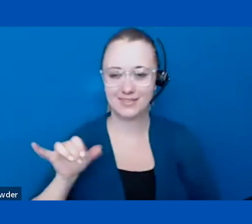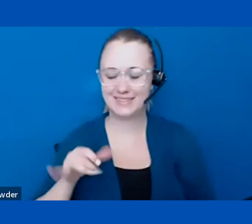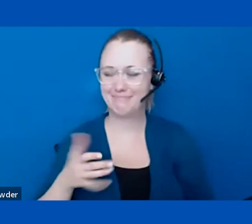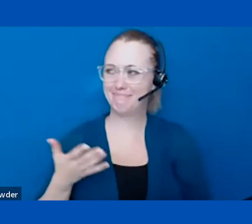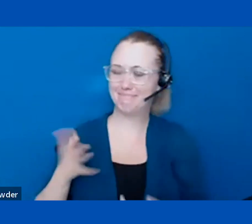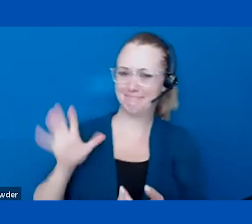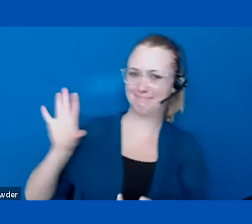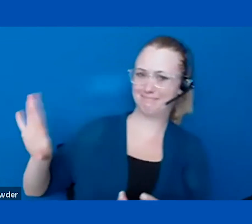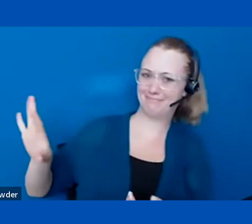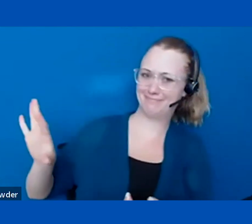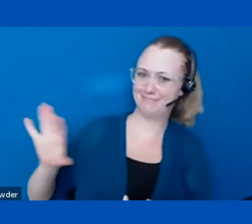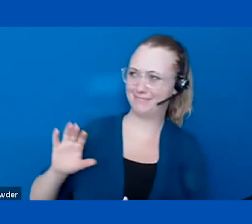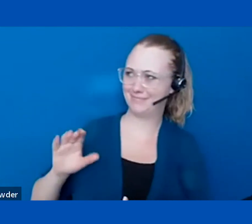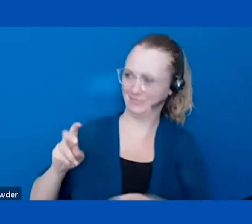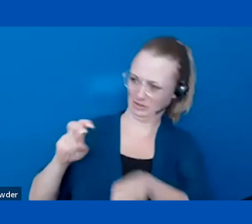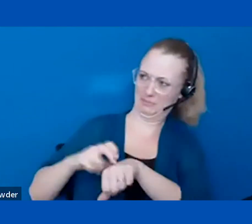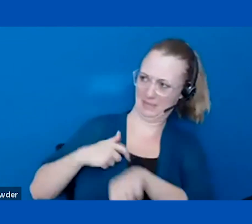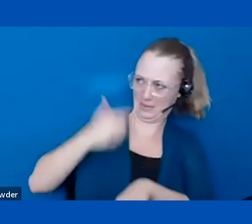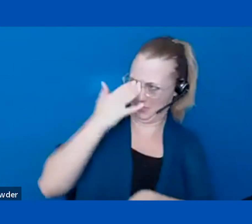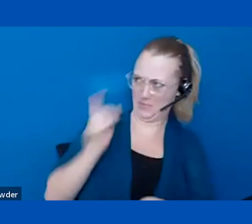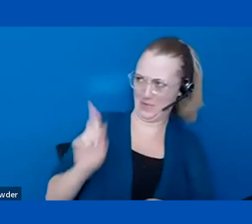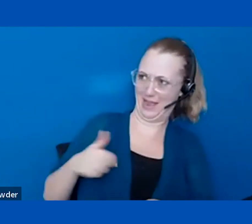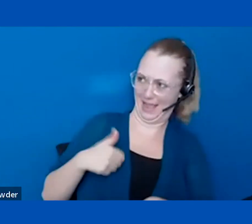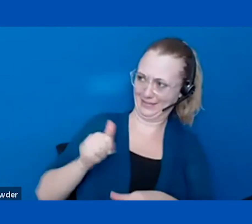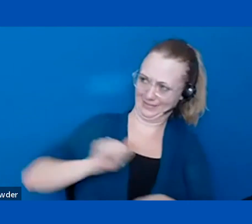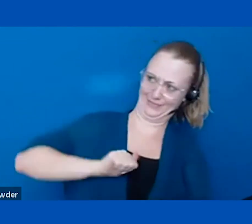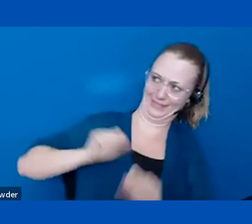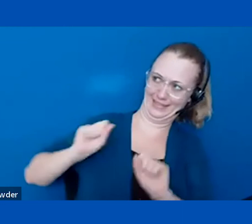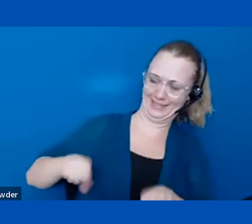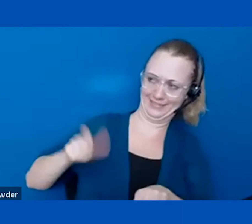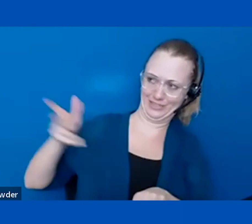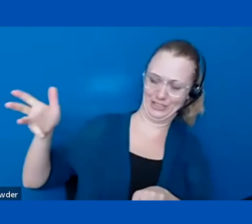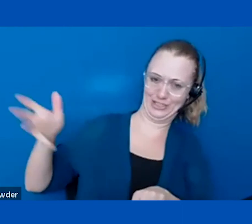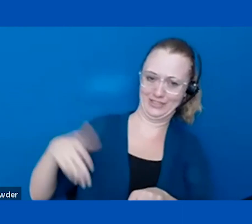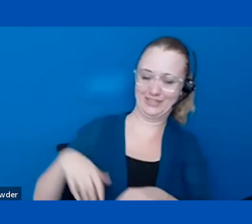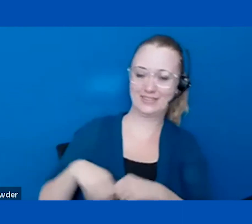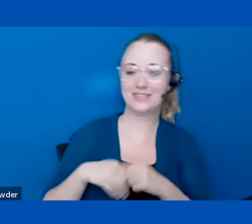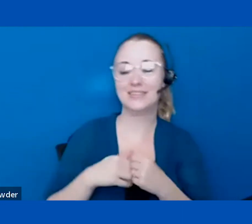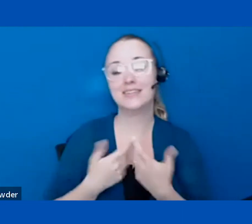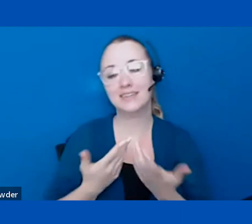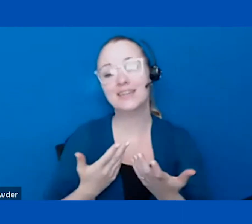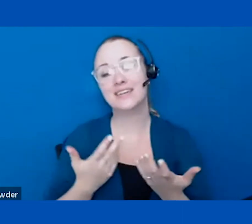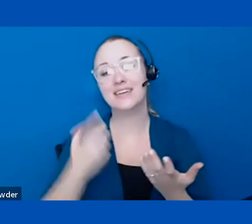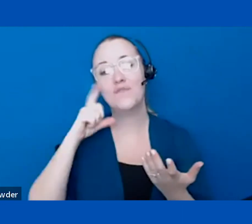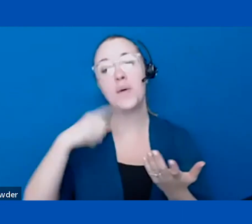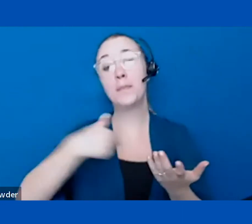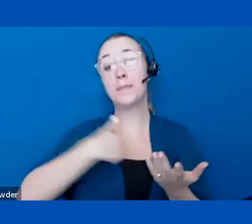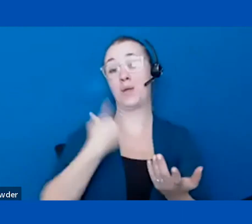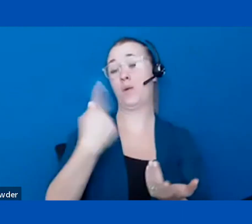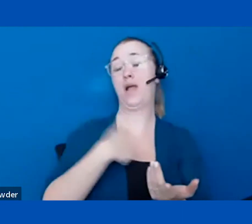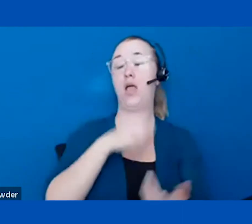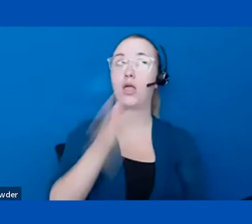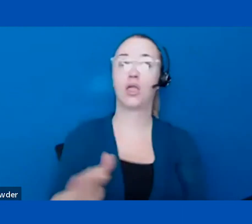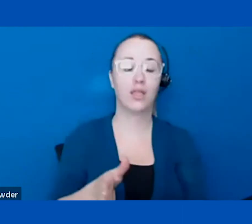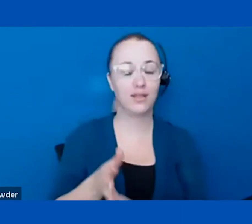just chips, all right, I know where the chips are, you know, I know how to do this, you know. So I for me, the one I despise the most is the